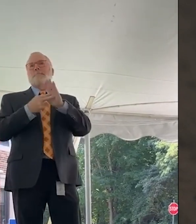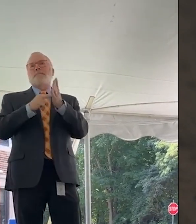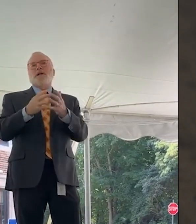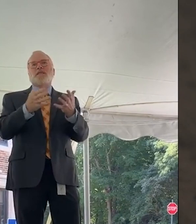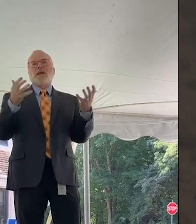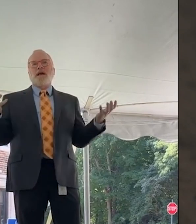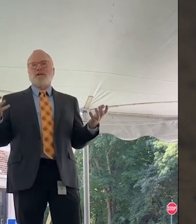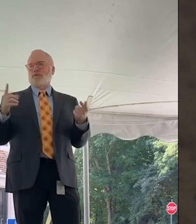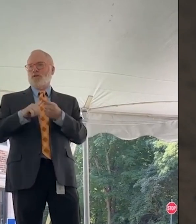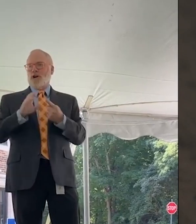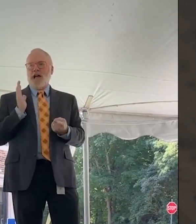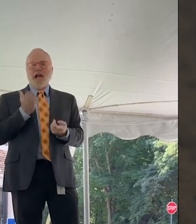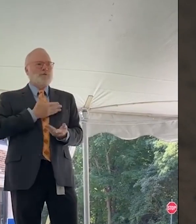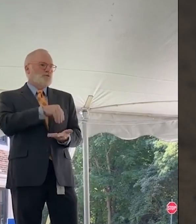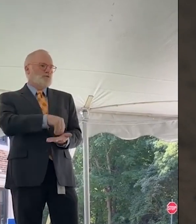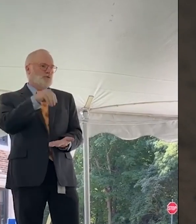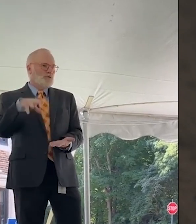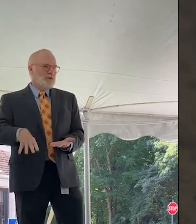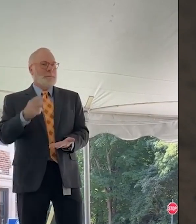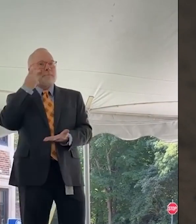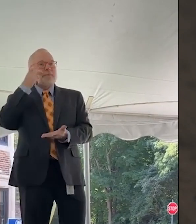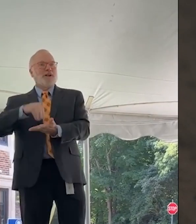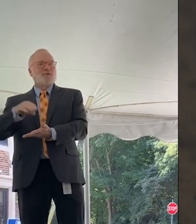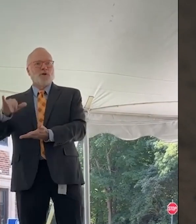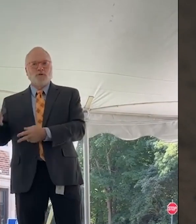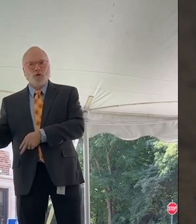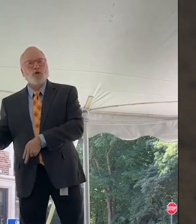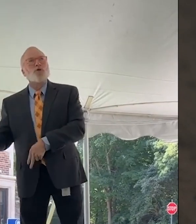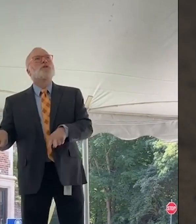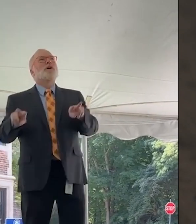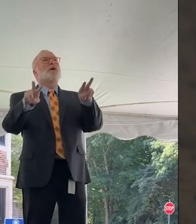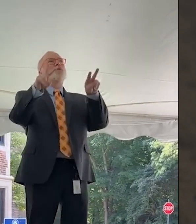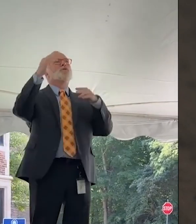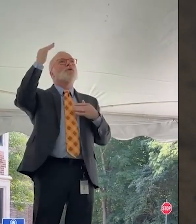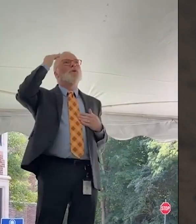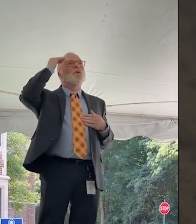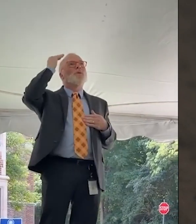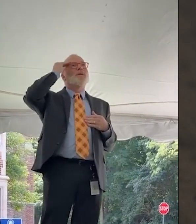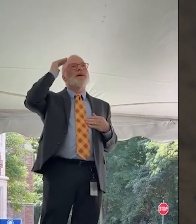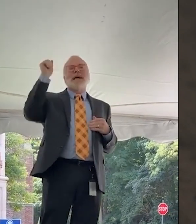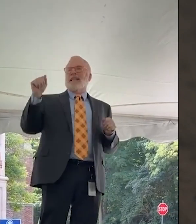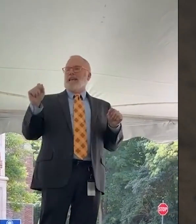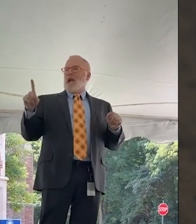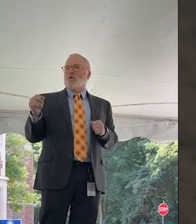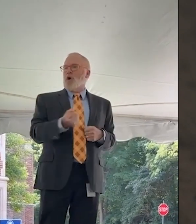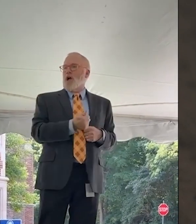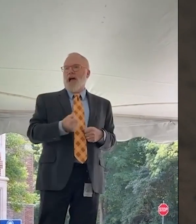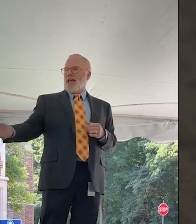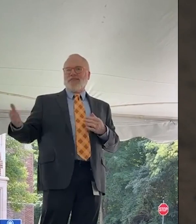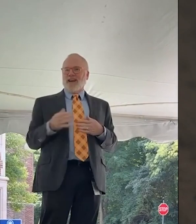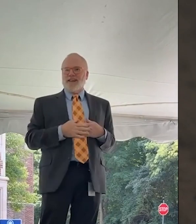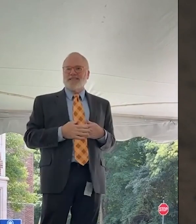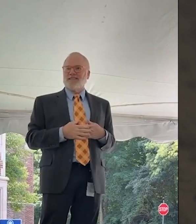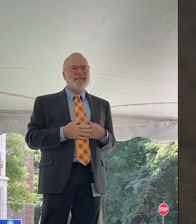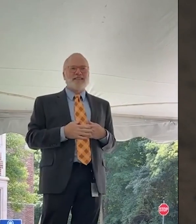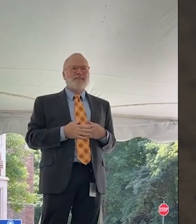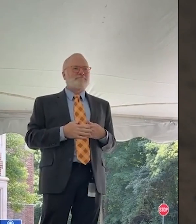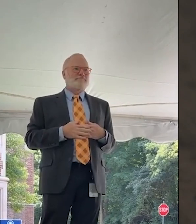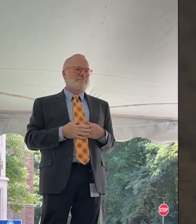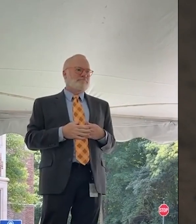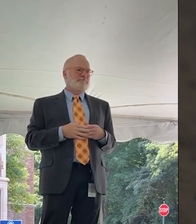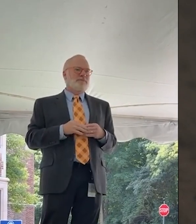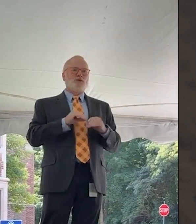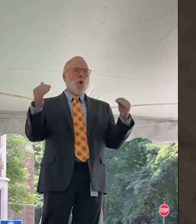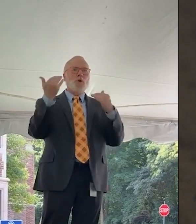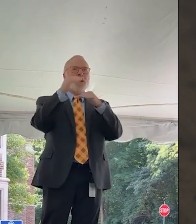as consultants on this project. And that just has meant a tremendous amount to us and to our children, because that has